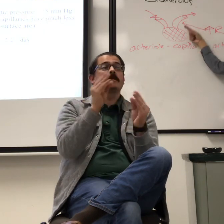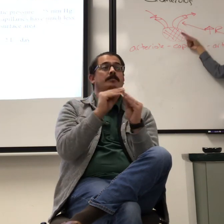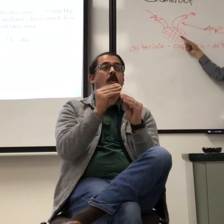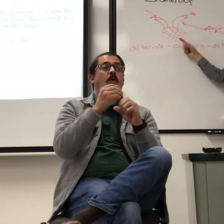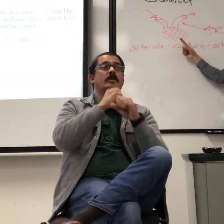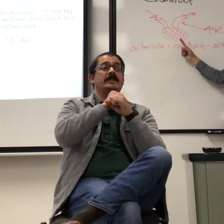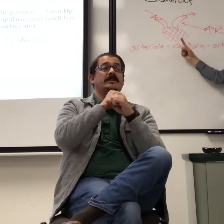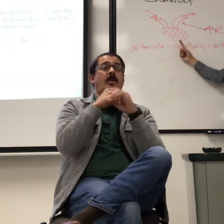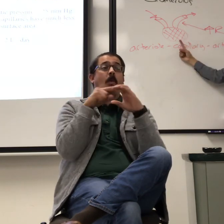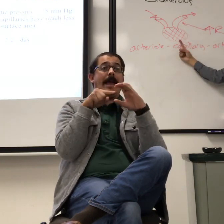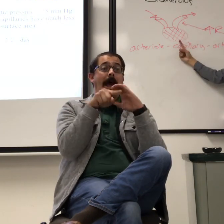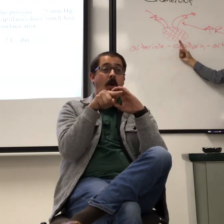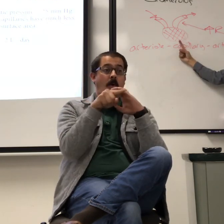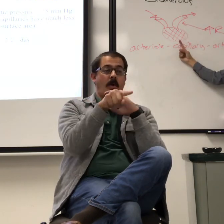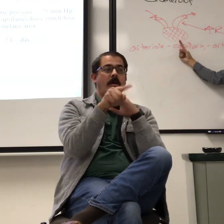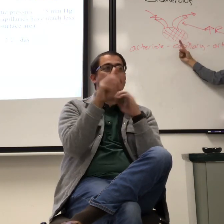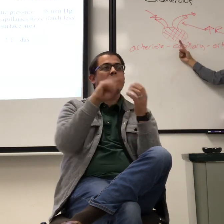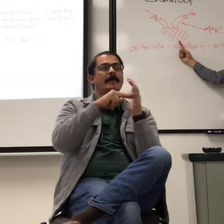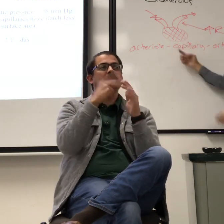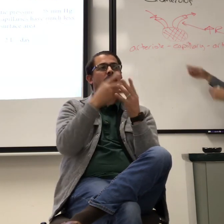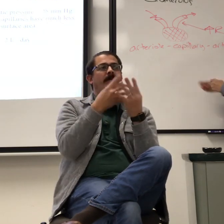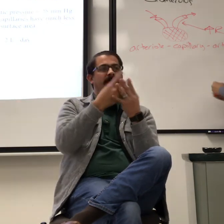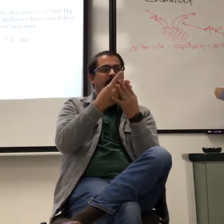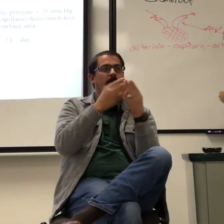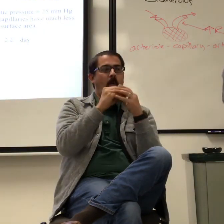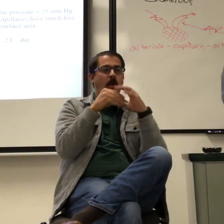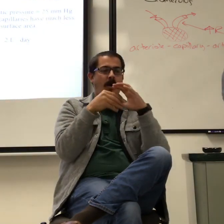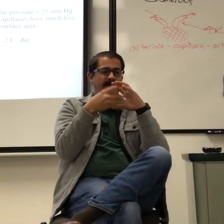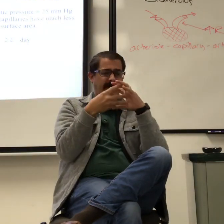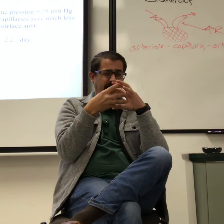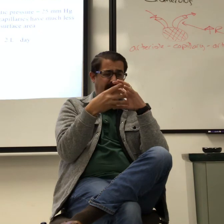out, that means you're going to filter more through the capillary bed.